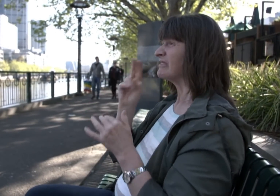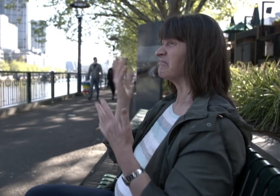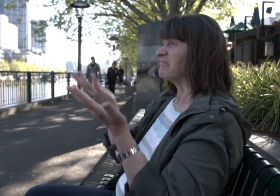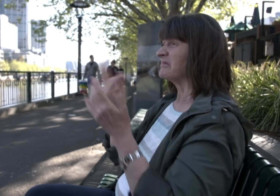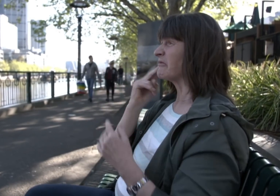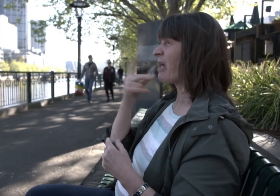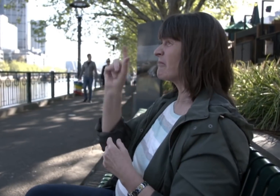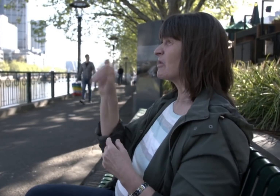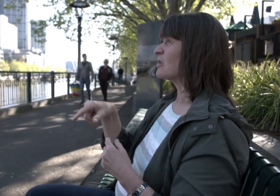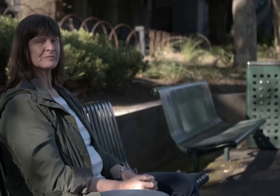everything.